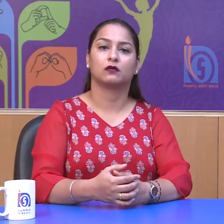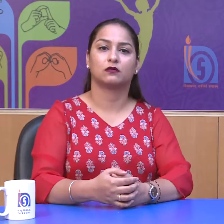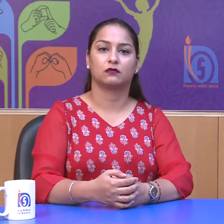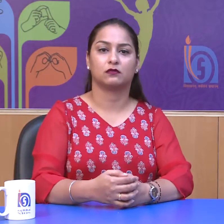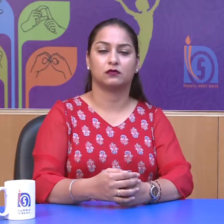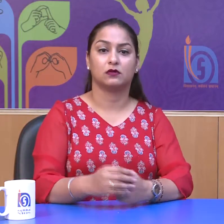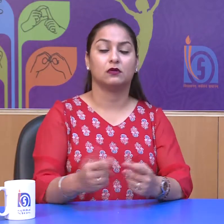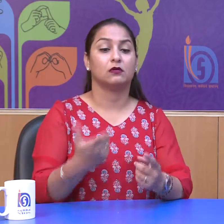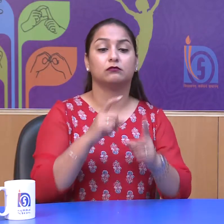dissolution of